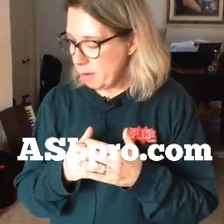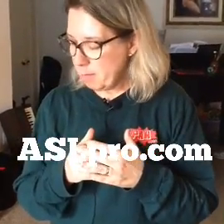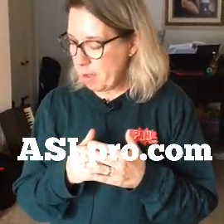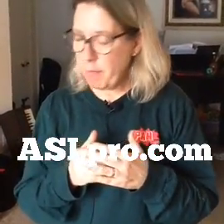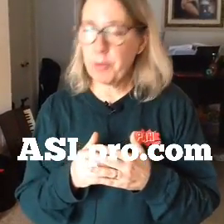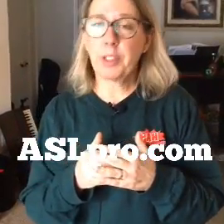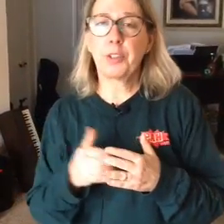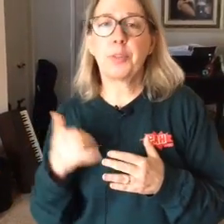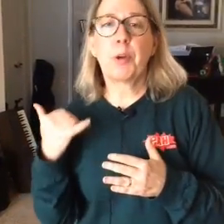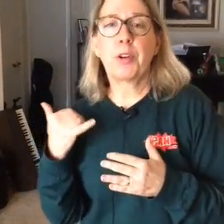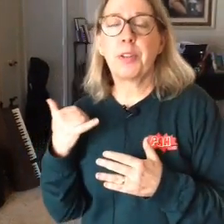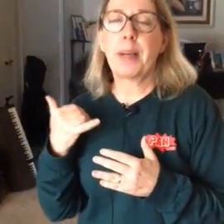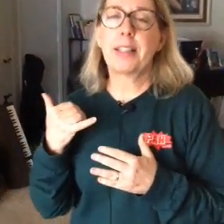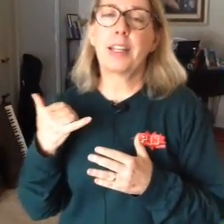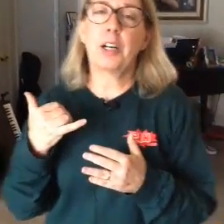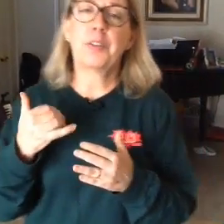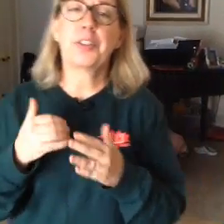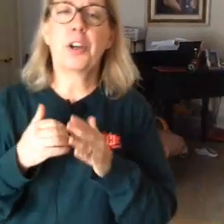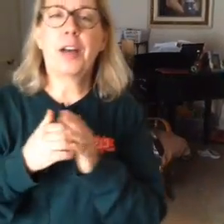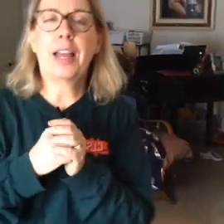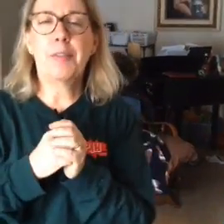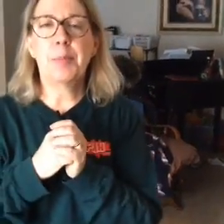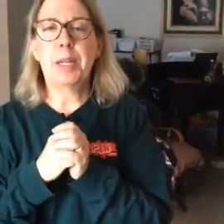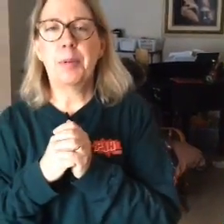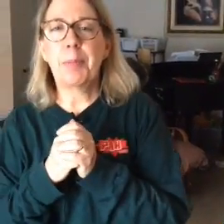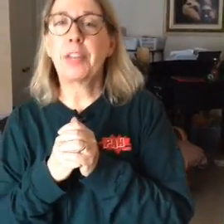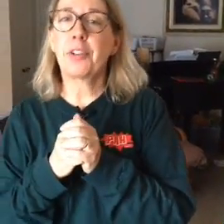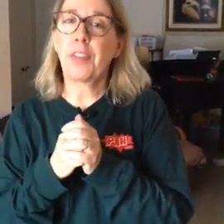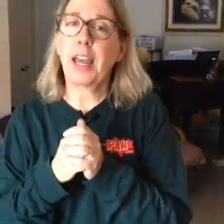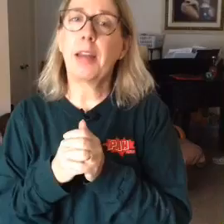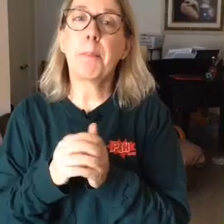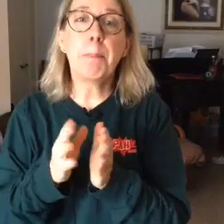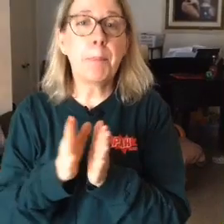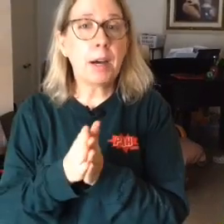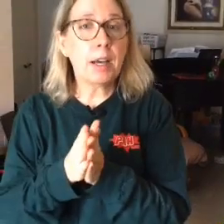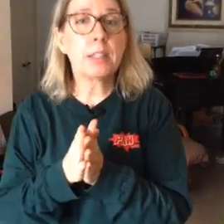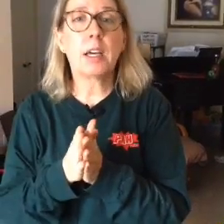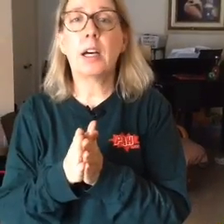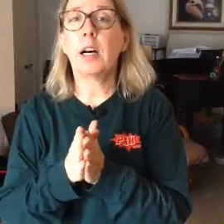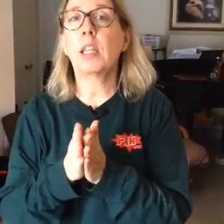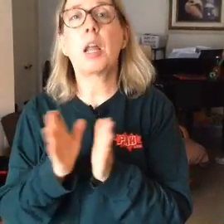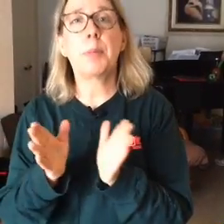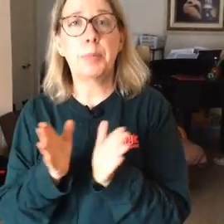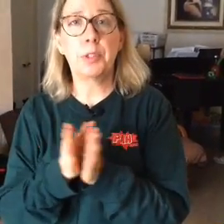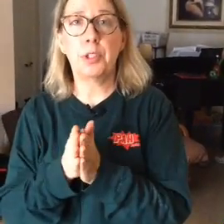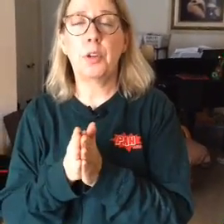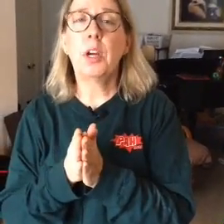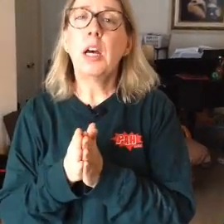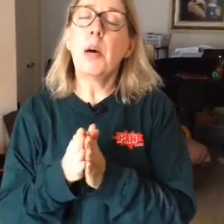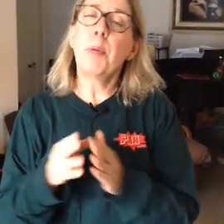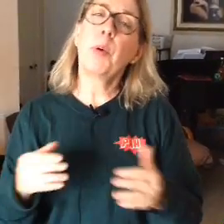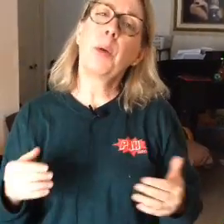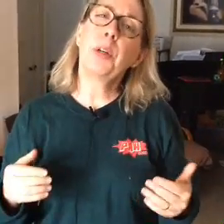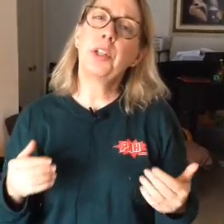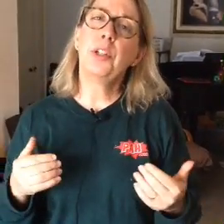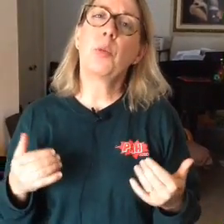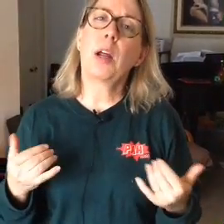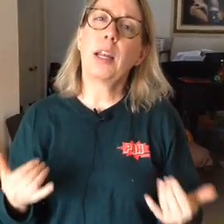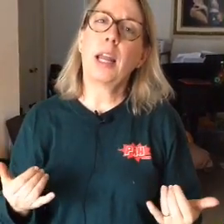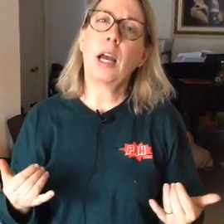My phone's a little smarter than myself, so I haven't been able to master that. But a lot of people do. But what I wanted to do right now